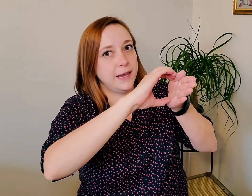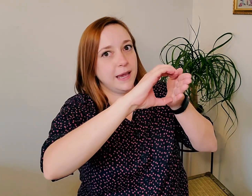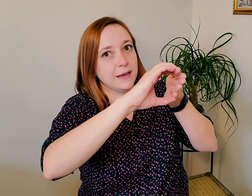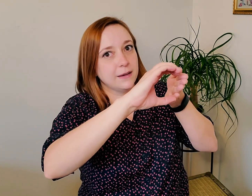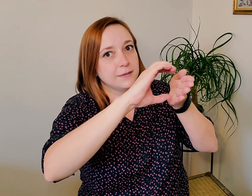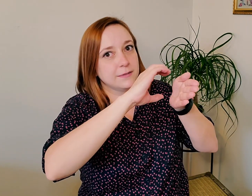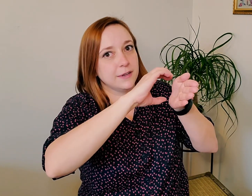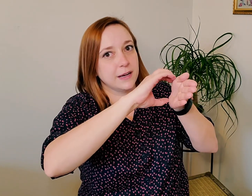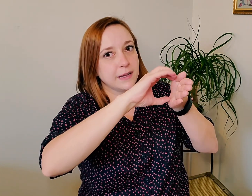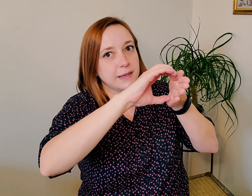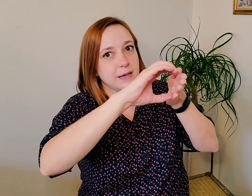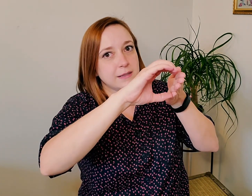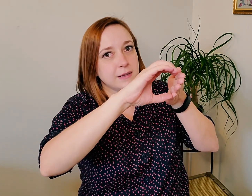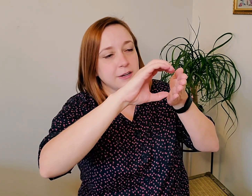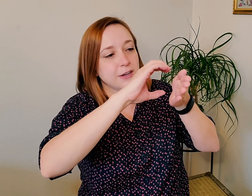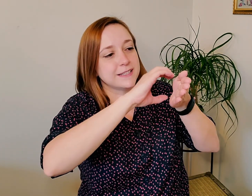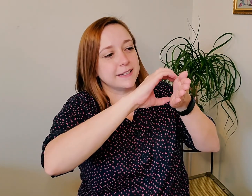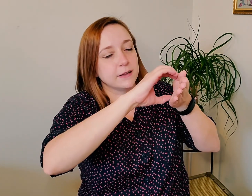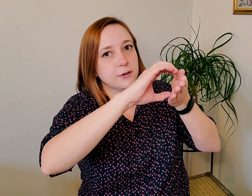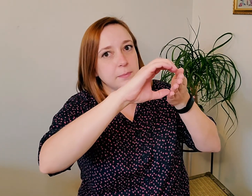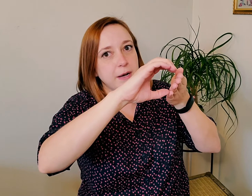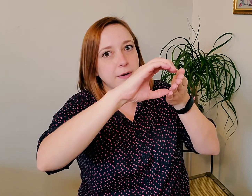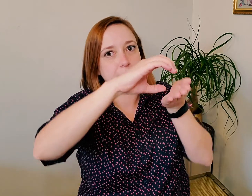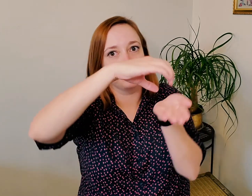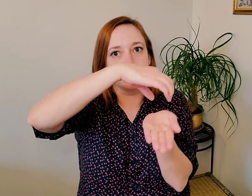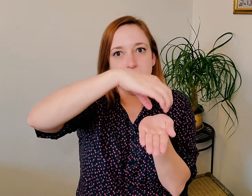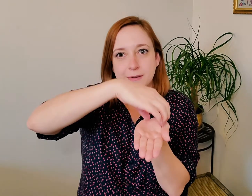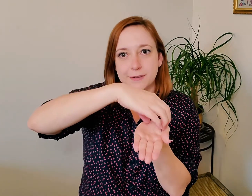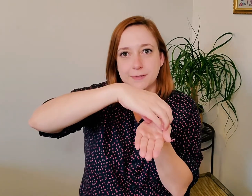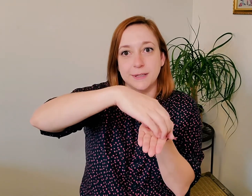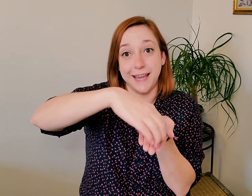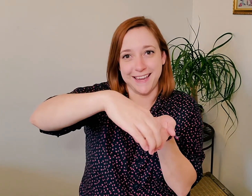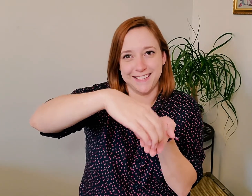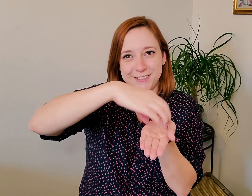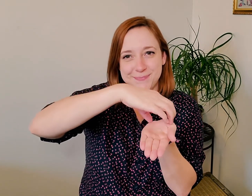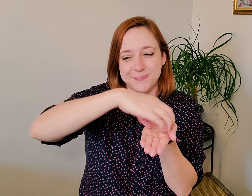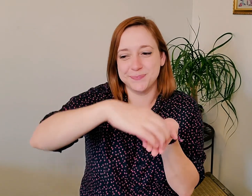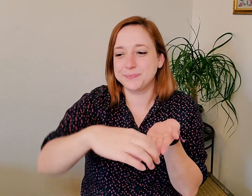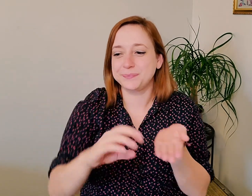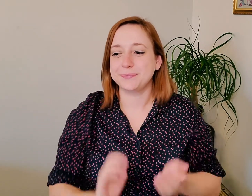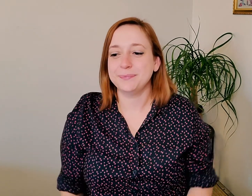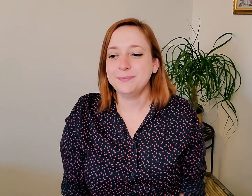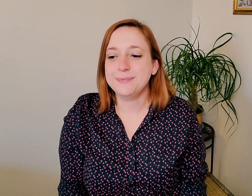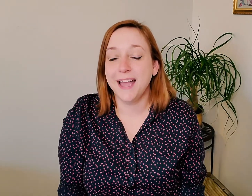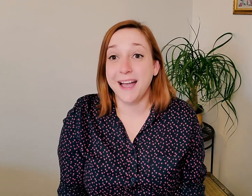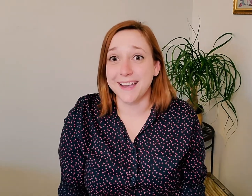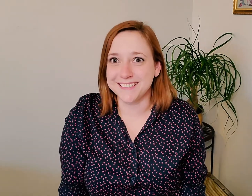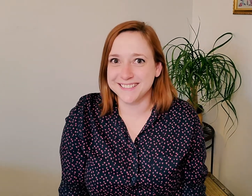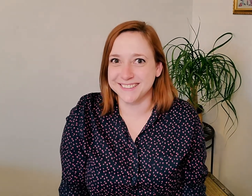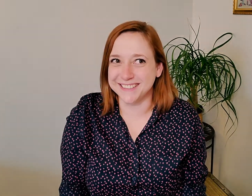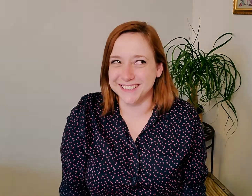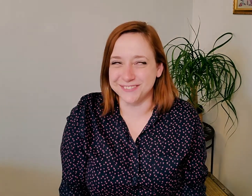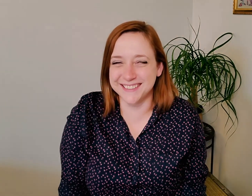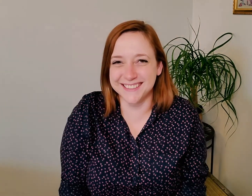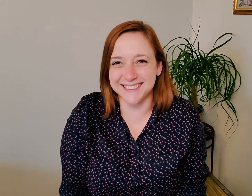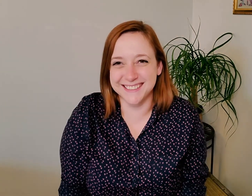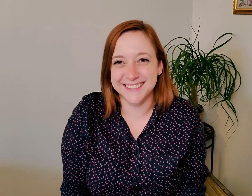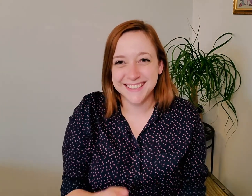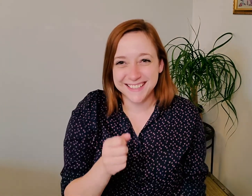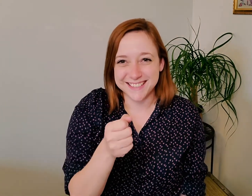Cake, kind of like that. There you can see a little better. Cake. Ice cream. So we